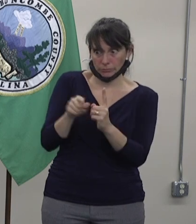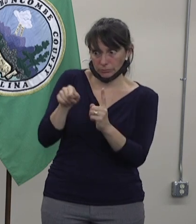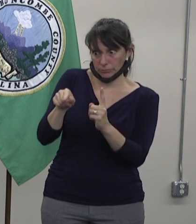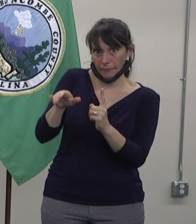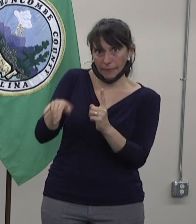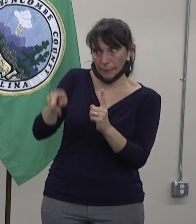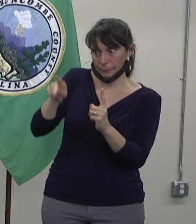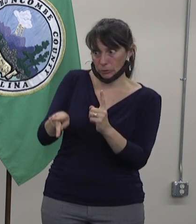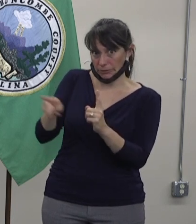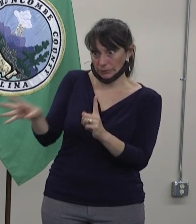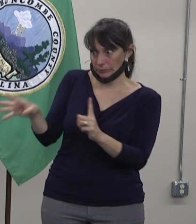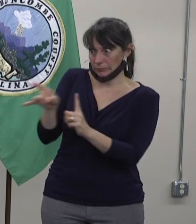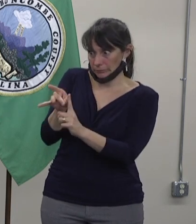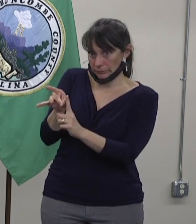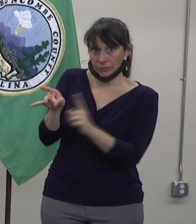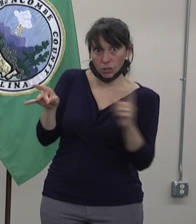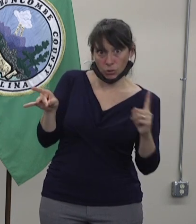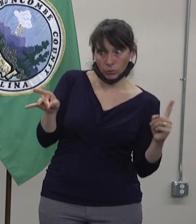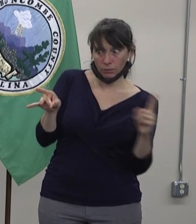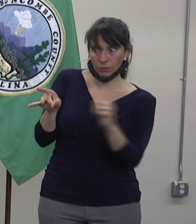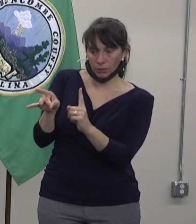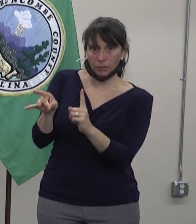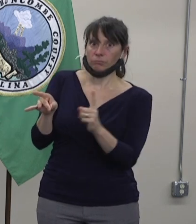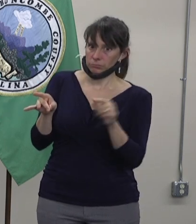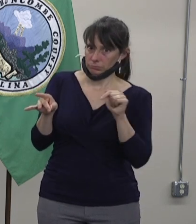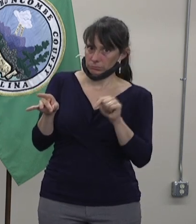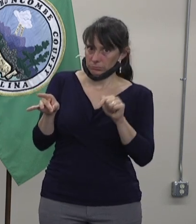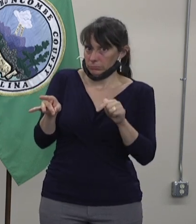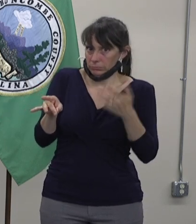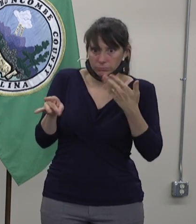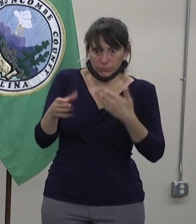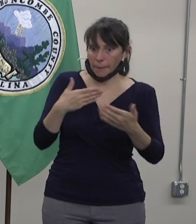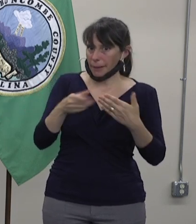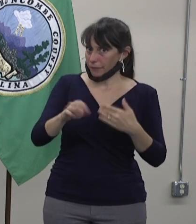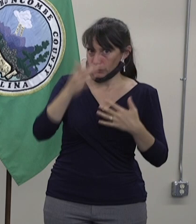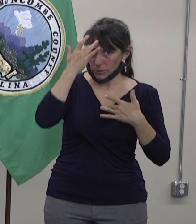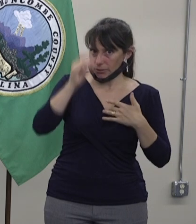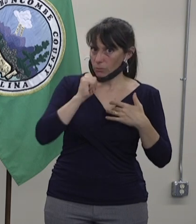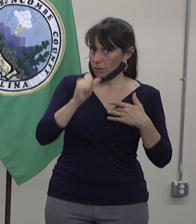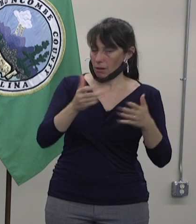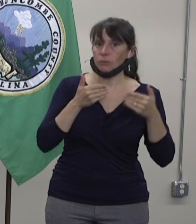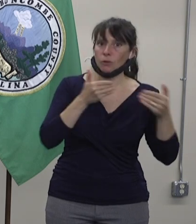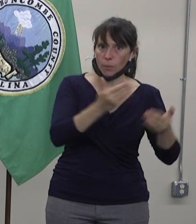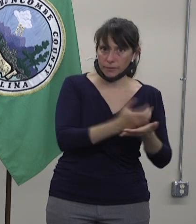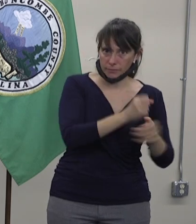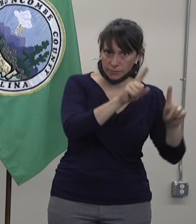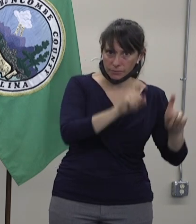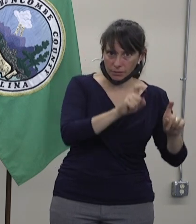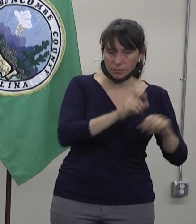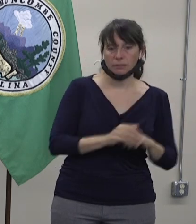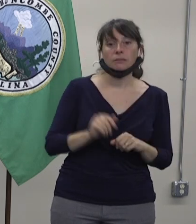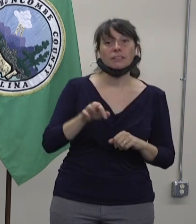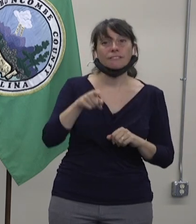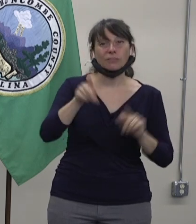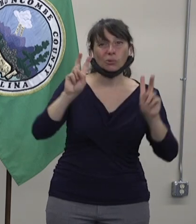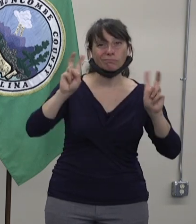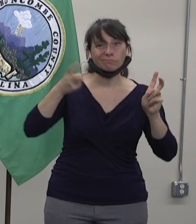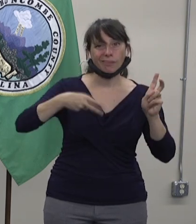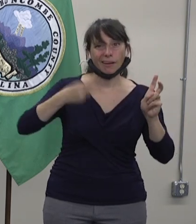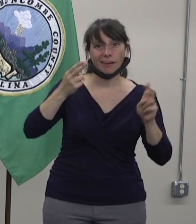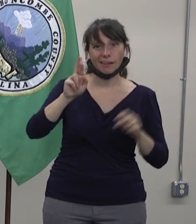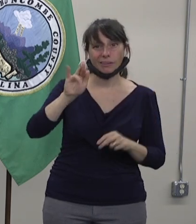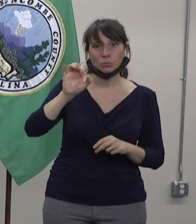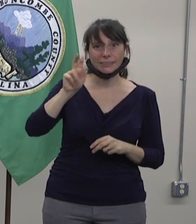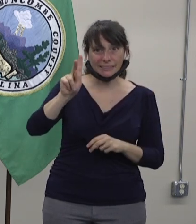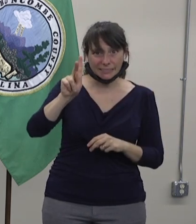or not you have symptoms. And if you are a member of a high-risk group and think you have been exposed to COVID-19, whether or